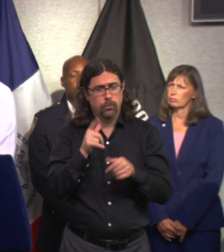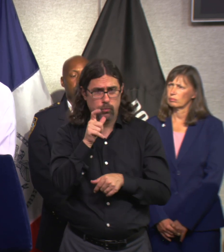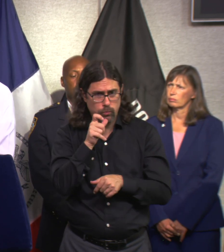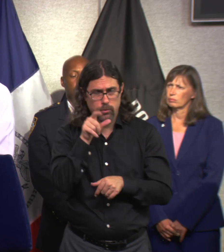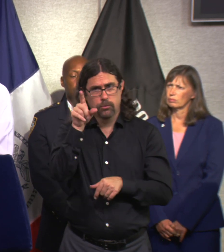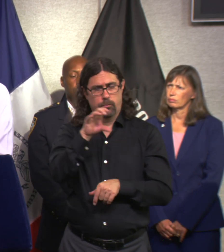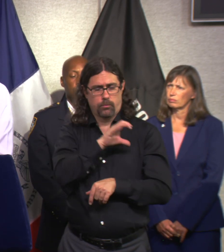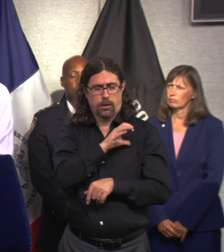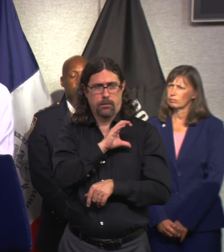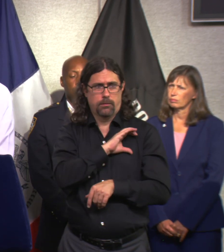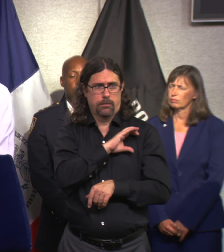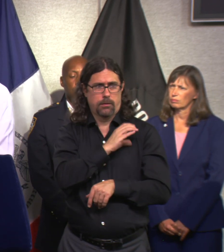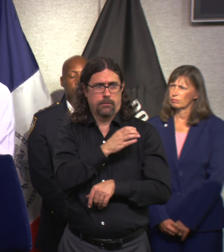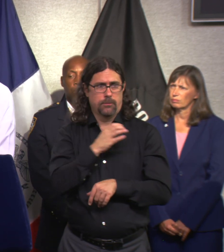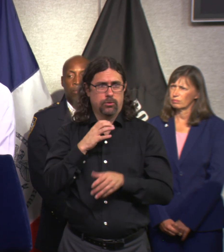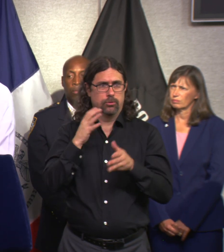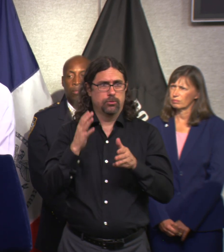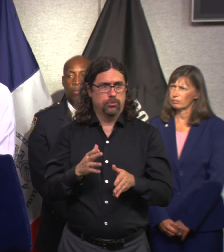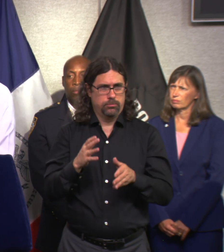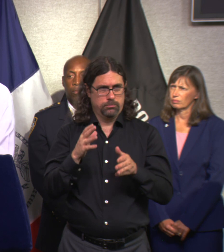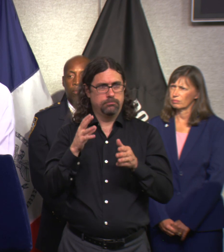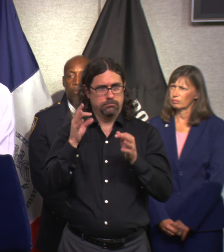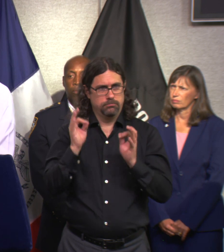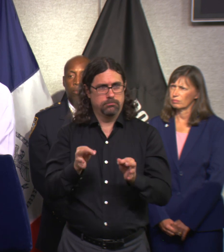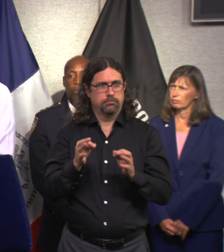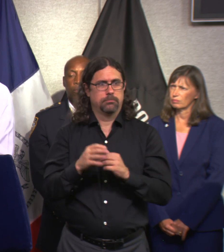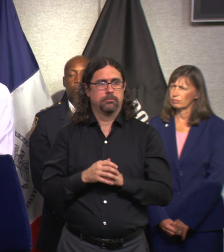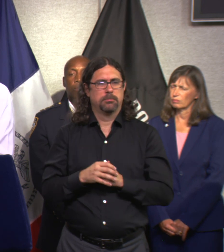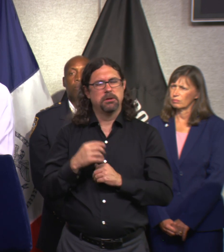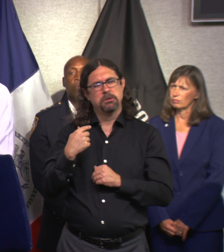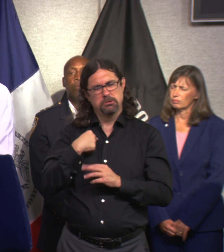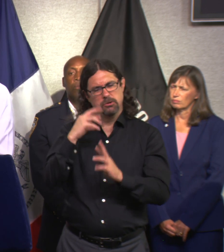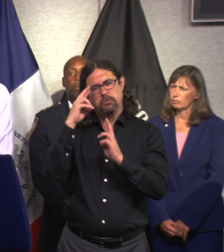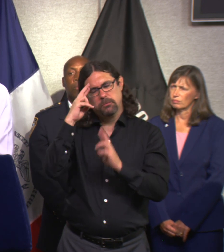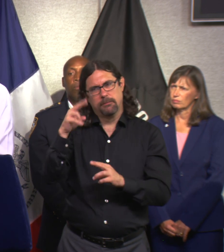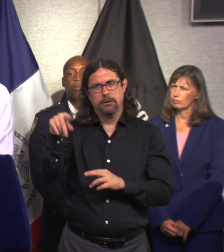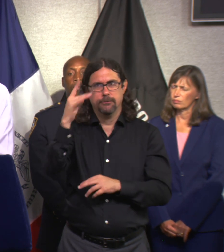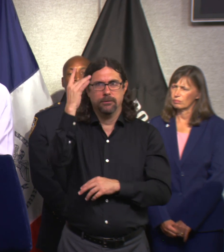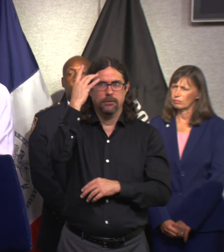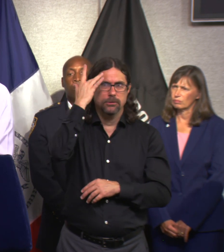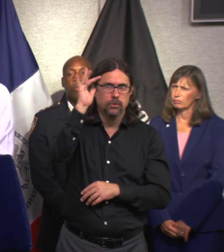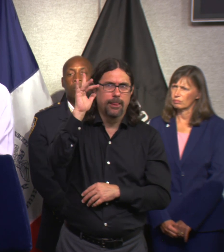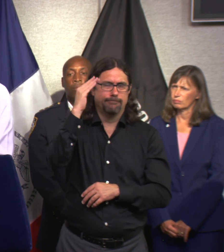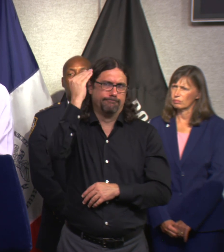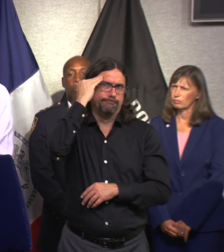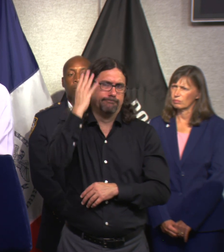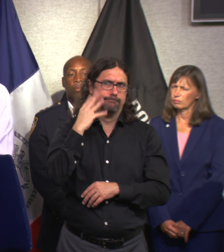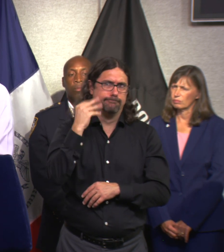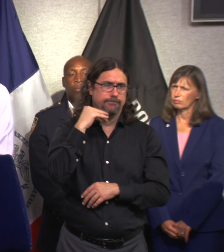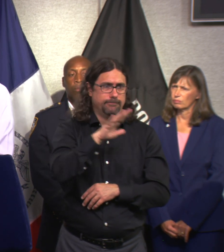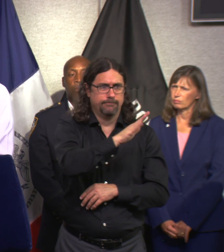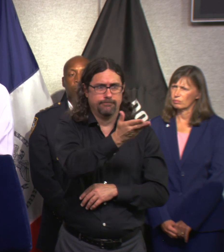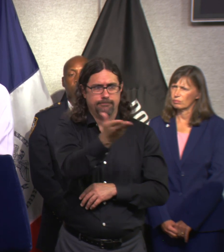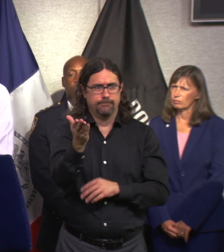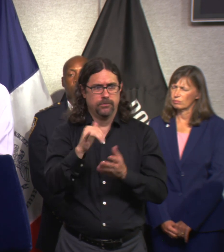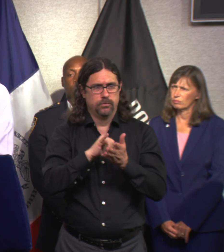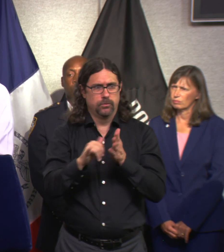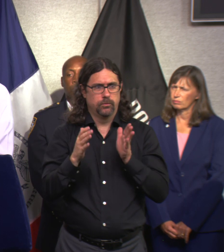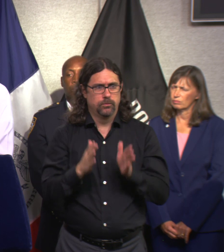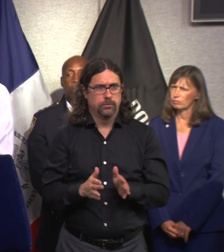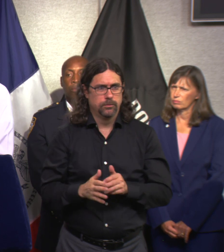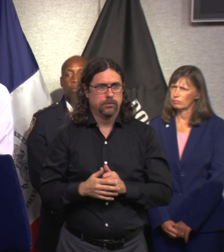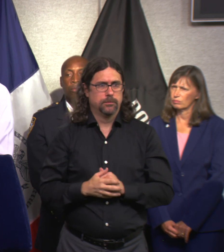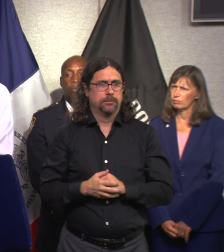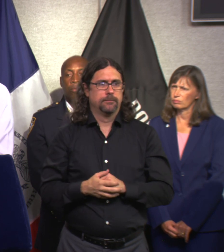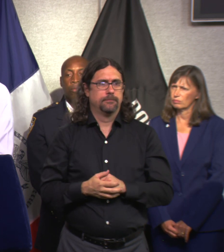the intelligence of all New Yorkers, so I'm going to speak to them as intelligent people. Judge when this is over. It will be over in August. Then everyone